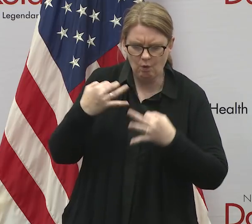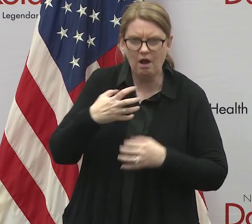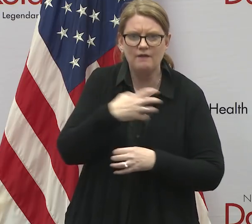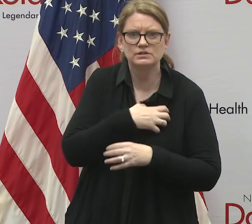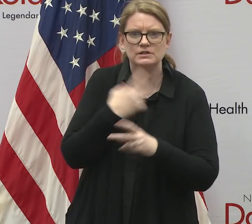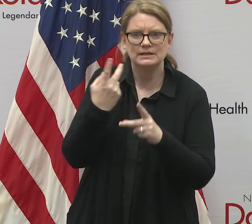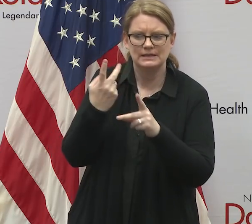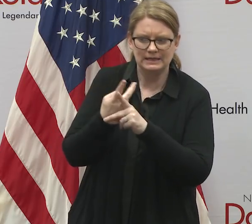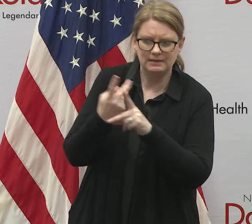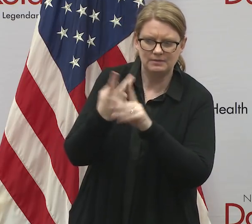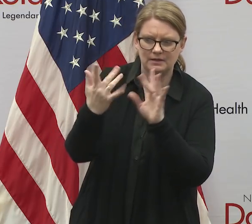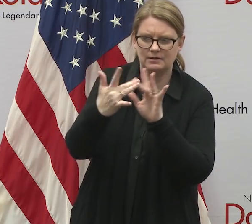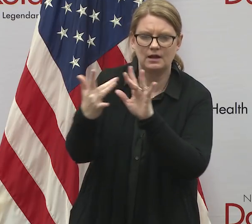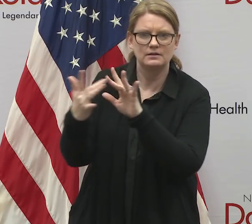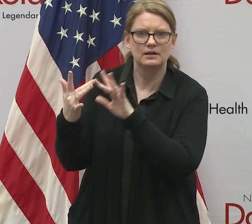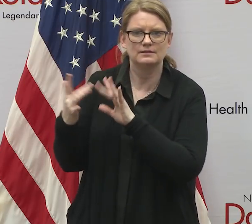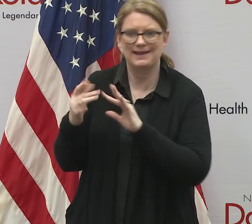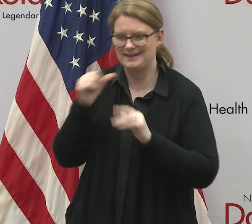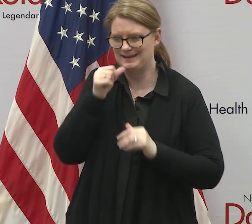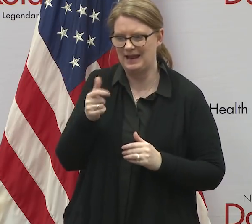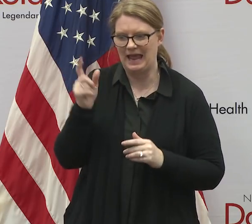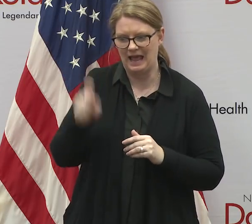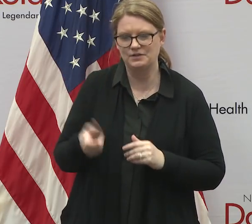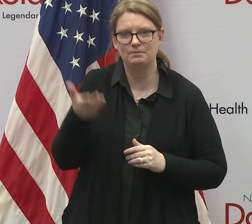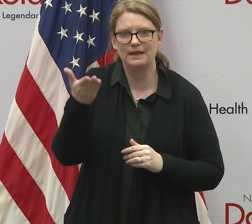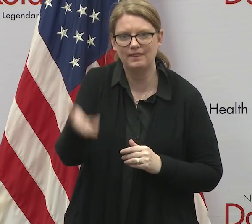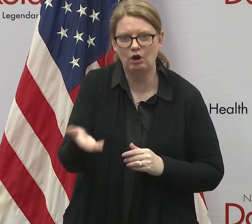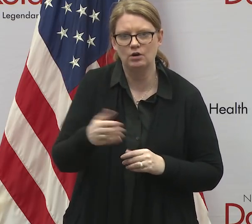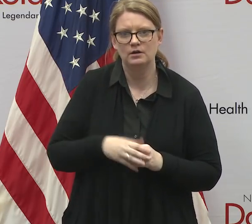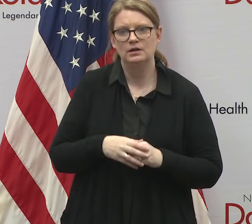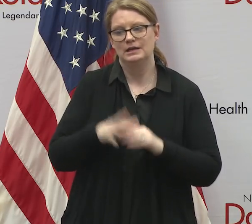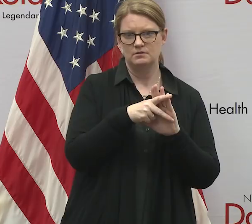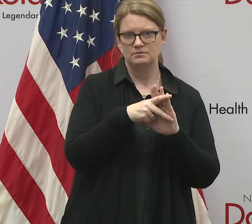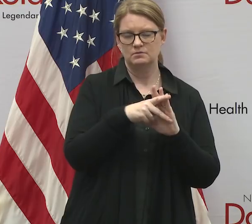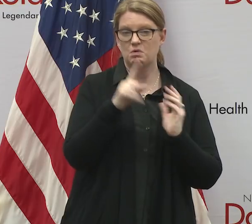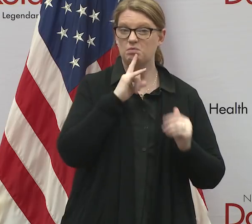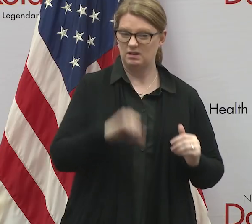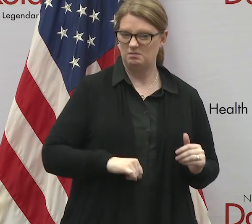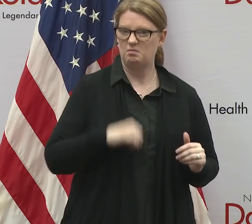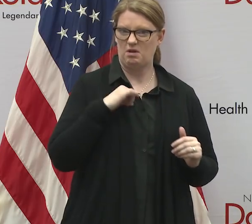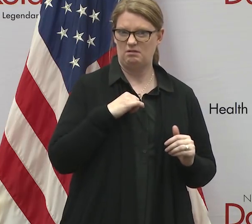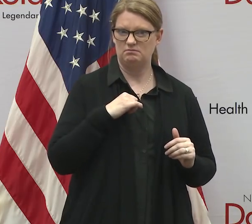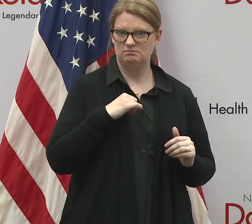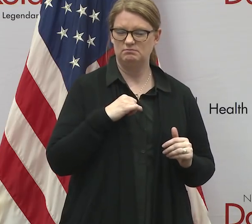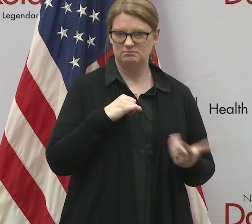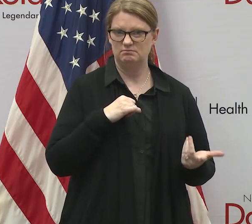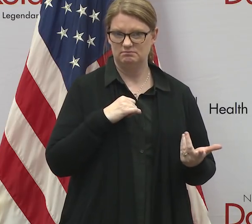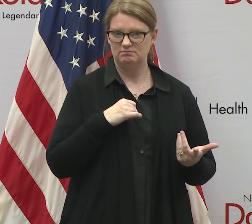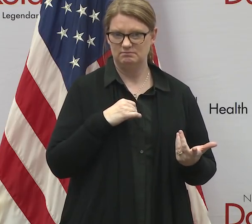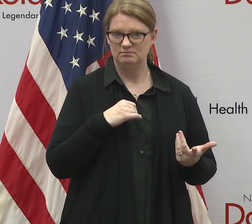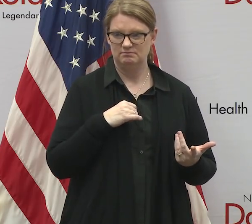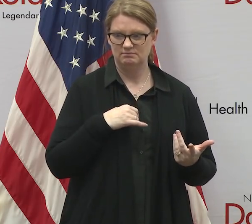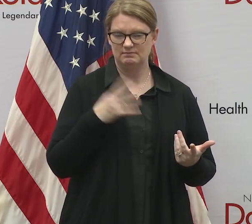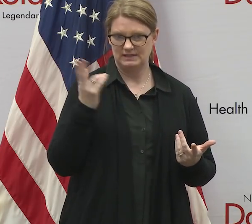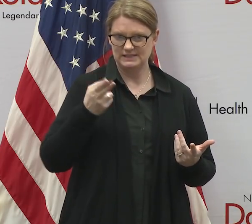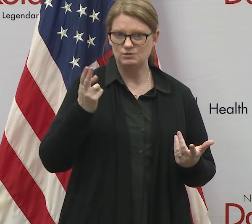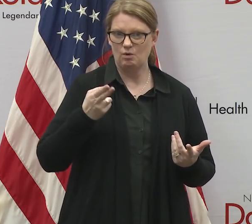in the world that's immune from this, and that's why social distancing is so important, whether you're in a rural area or whether you're in our urban